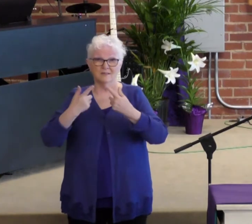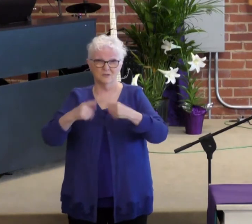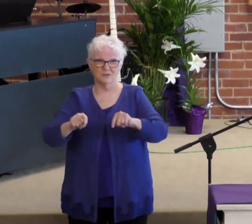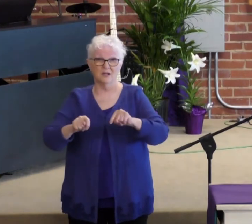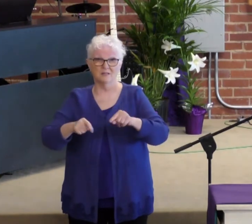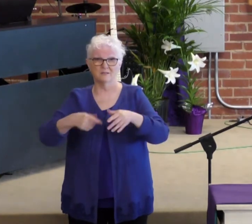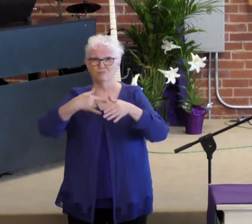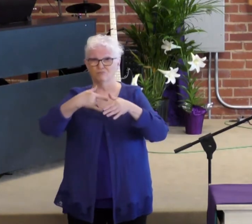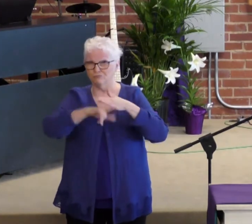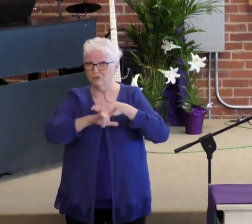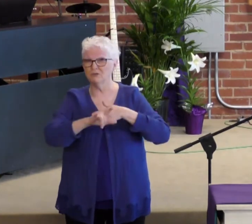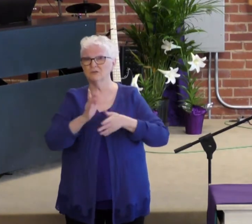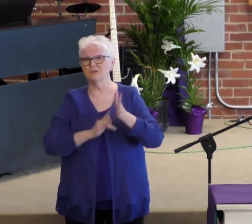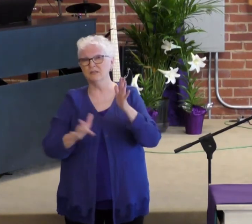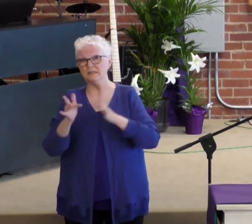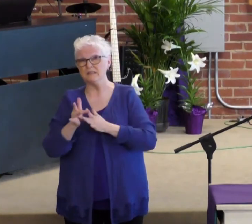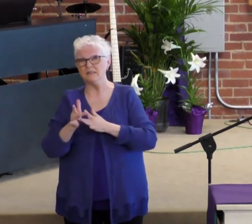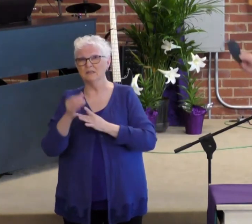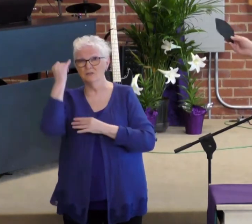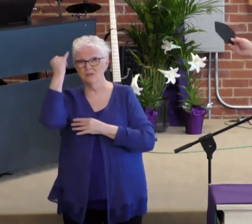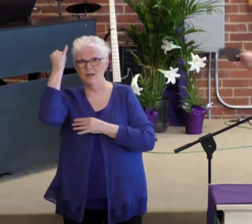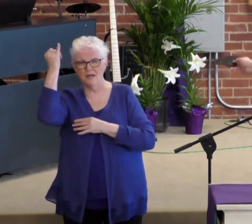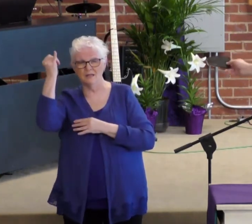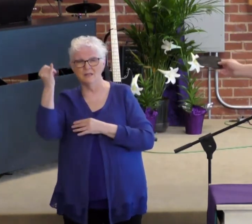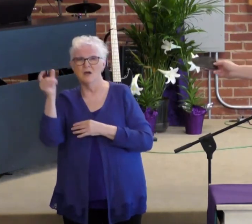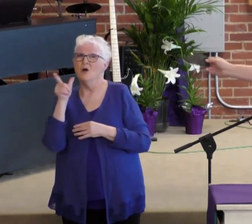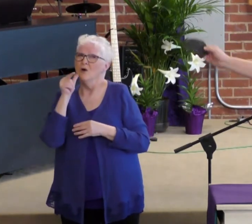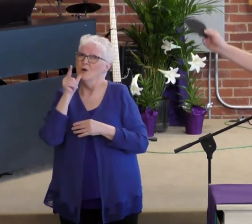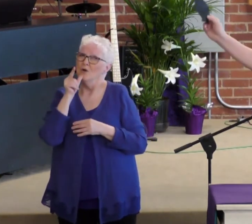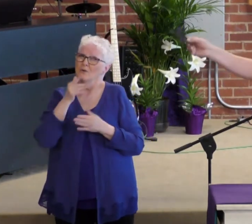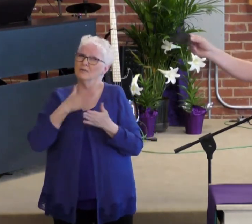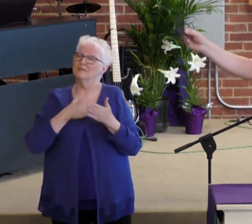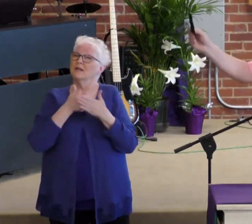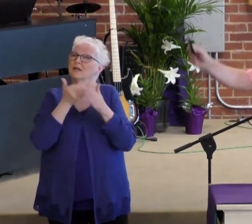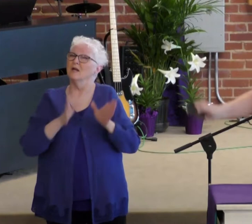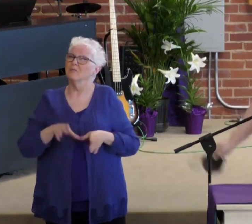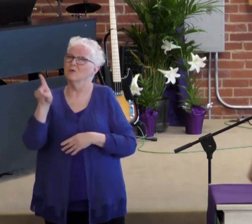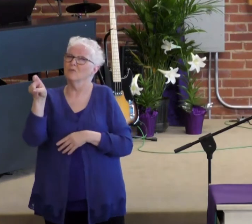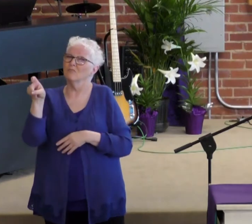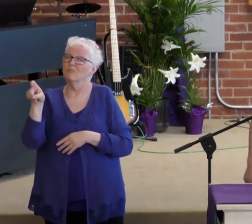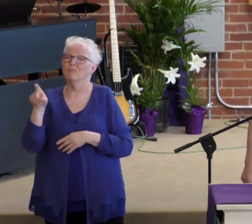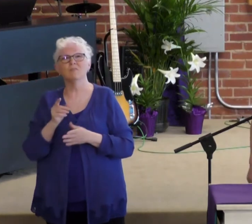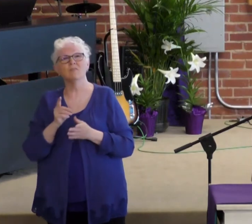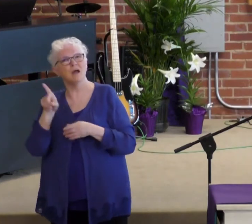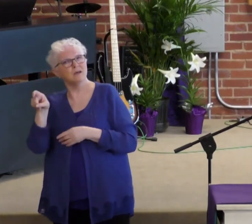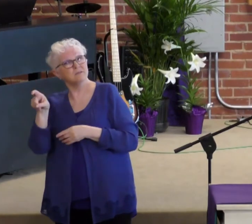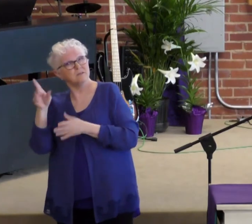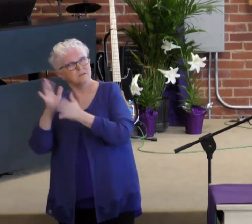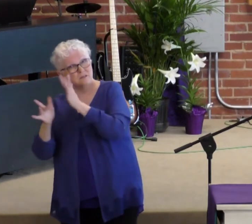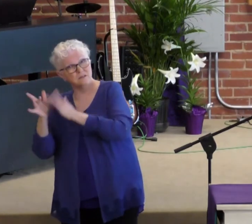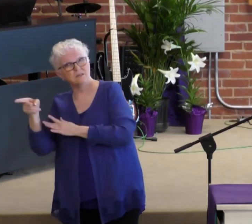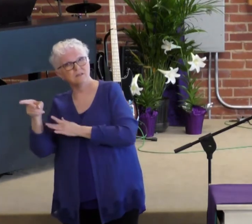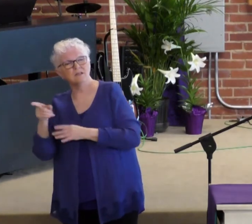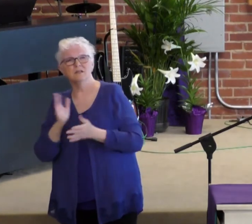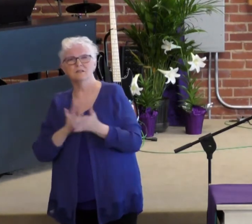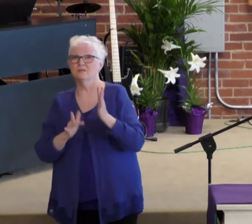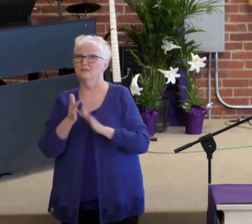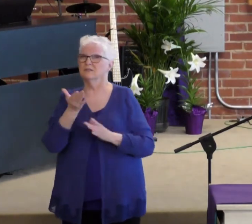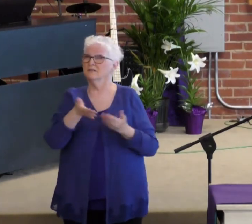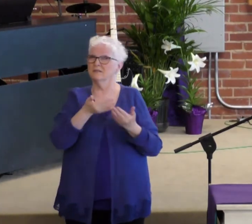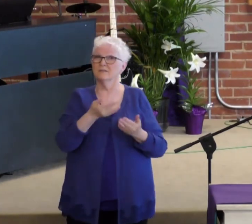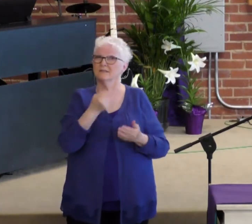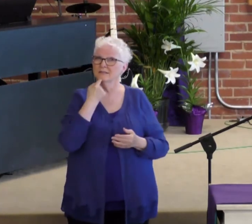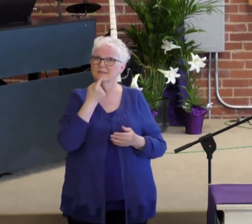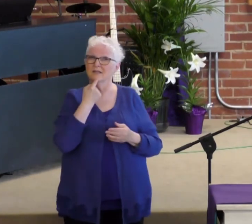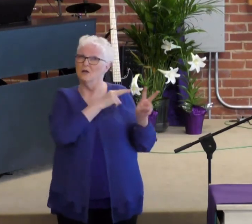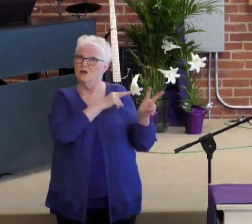idea of who is my neighbor, he simply said, look around you, and anybody that you see, that is your neighbor. And he